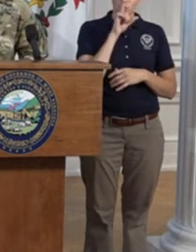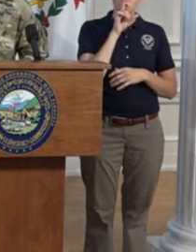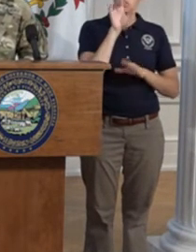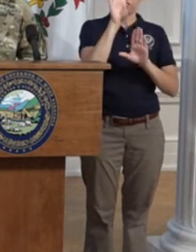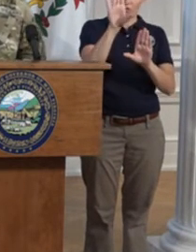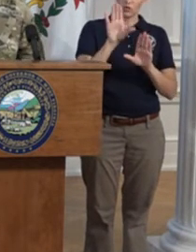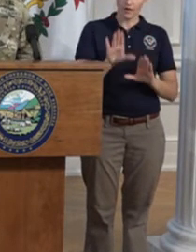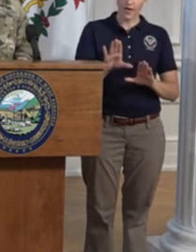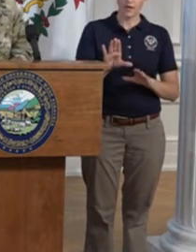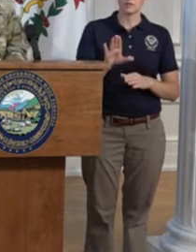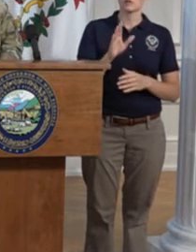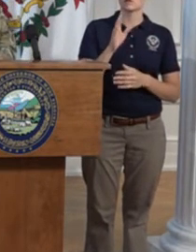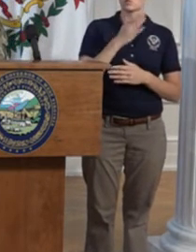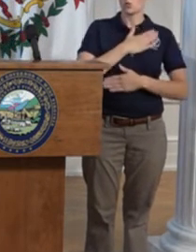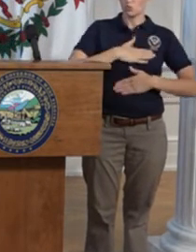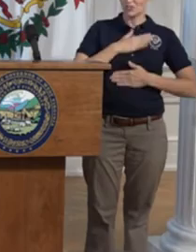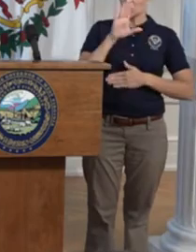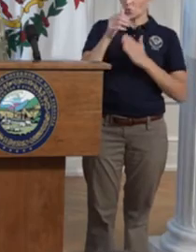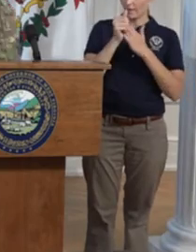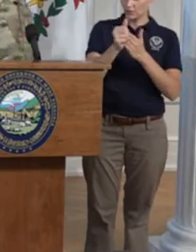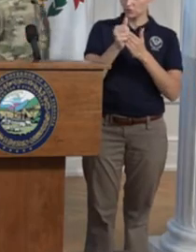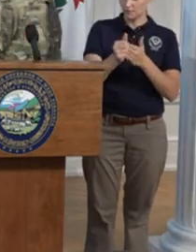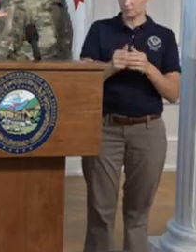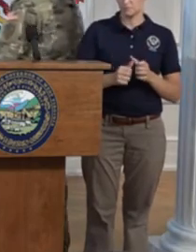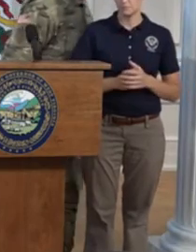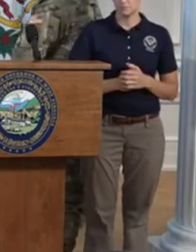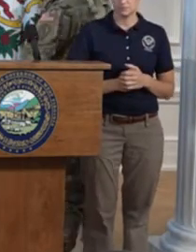greatly appreciate your leadership. Thanks for your job.